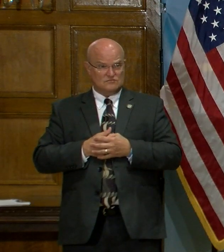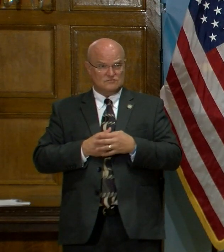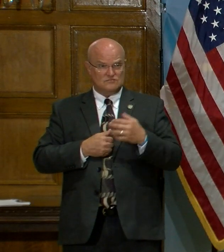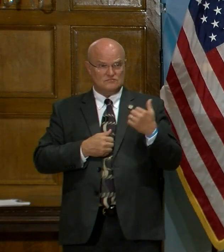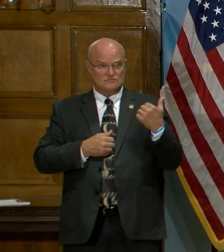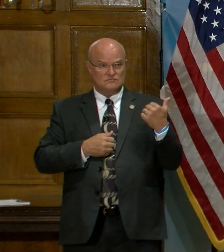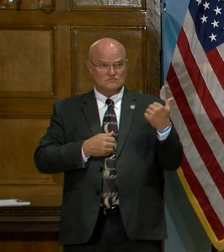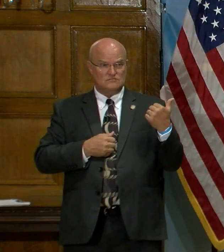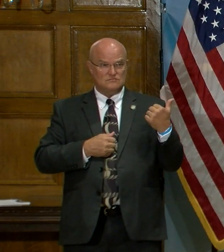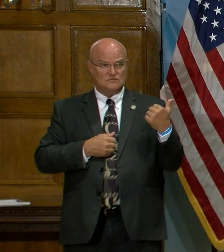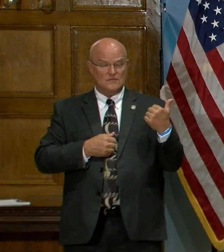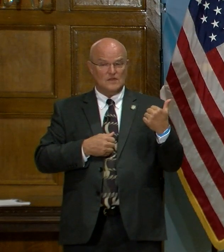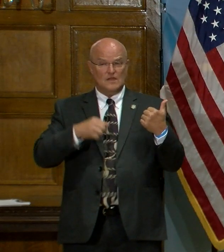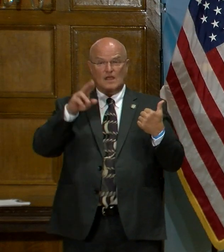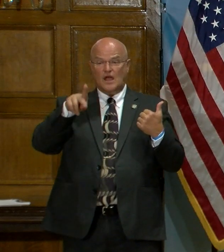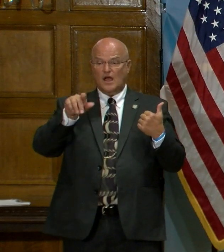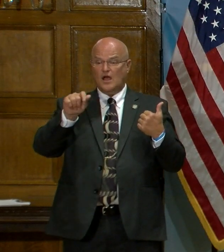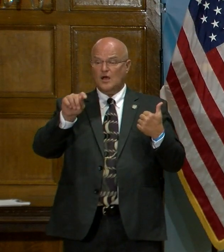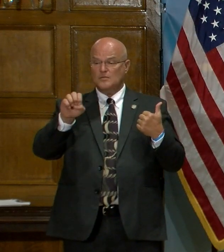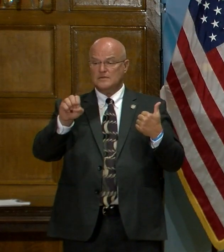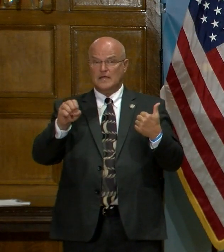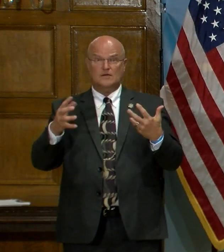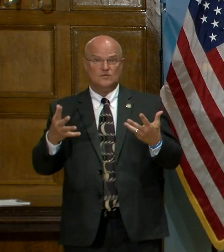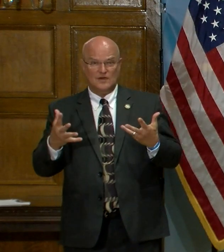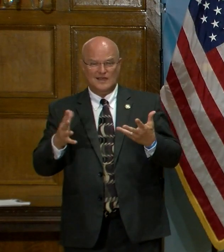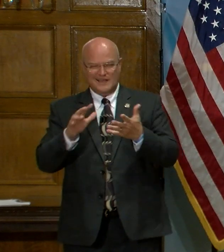Well, the update is that